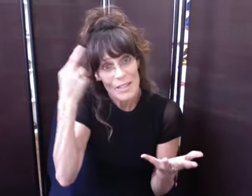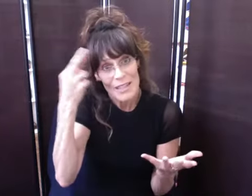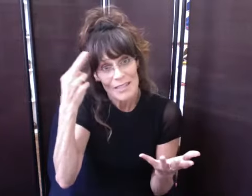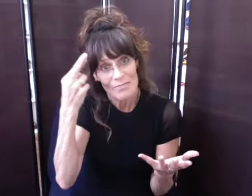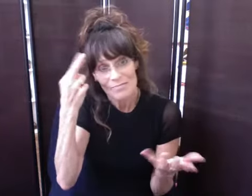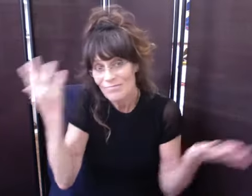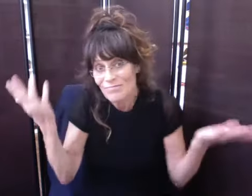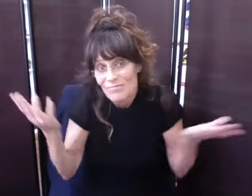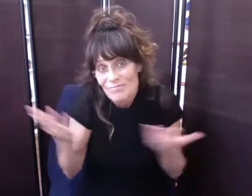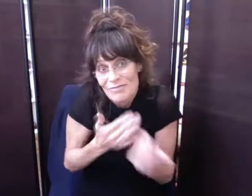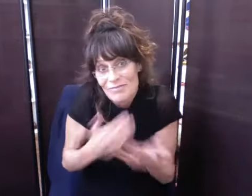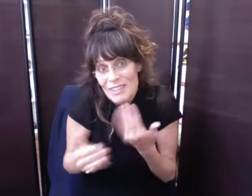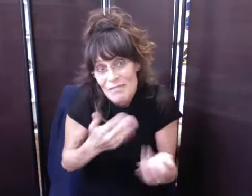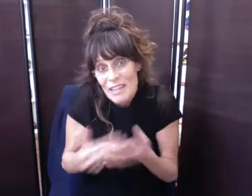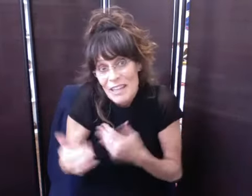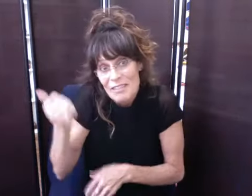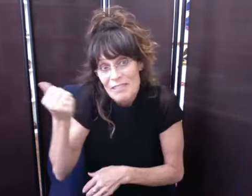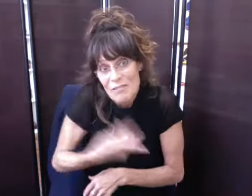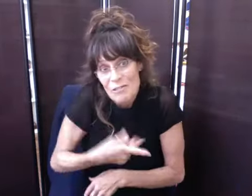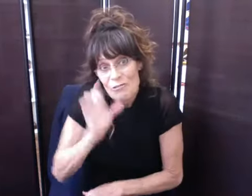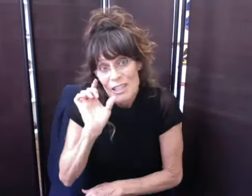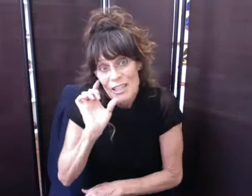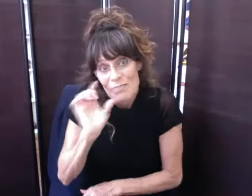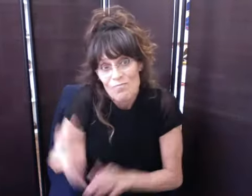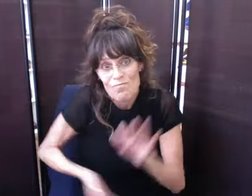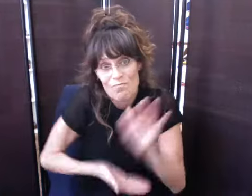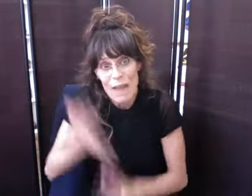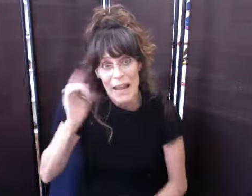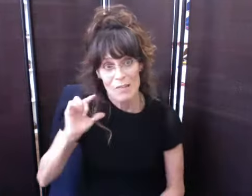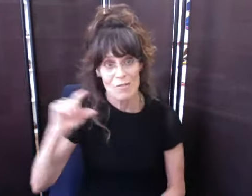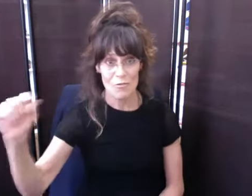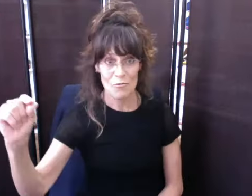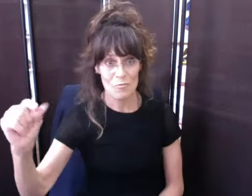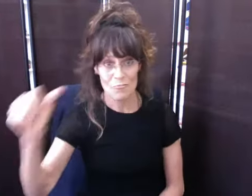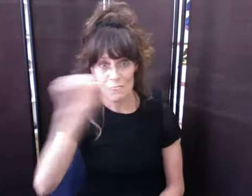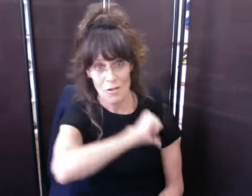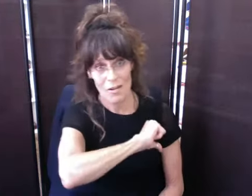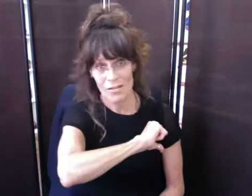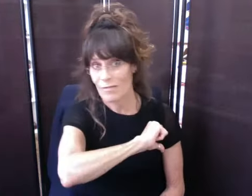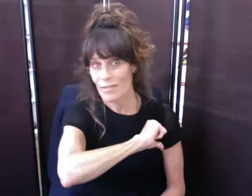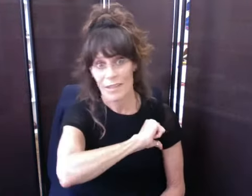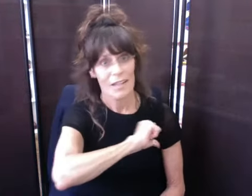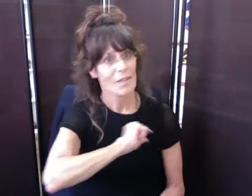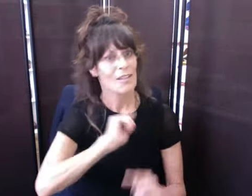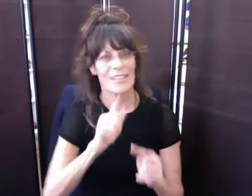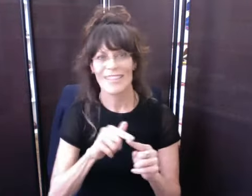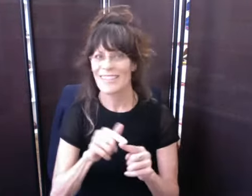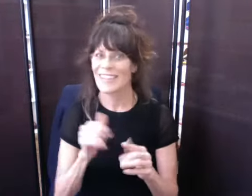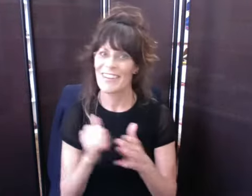would talk me into a couple of belts, I'd be off to the races again. And it wasn't until I sat there with Joe Friday and that big book open in this little cafe